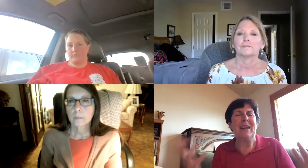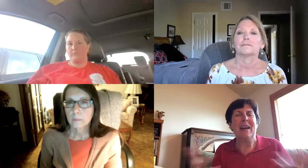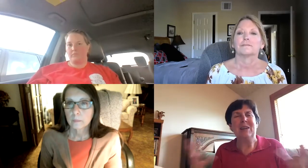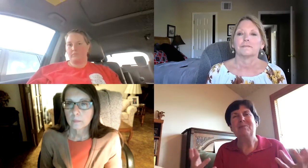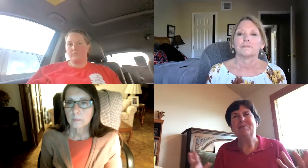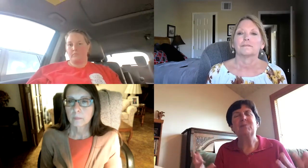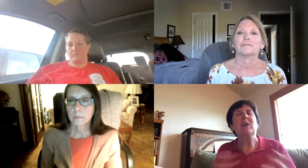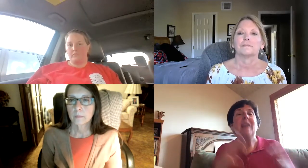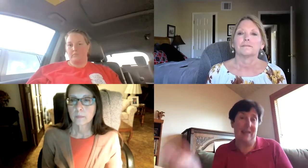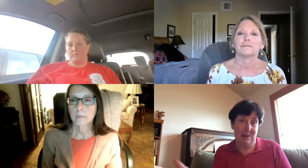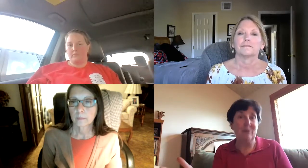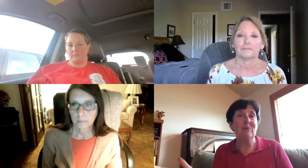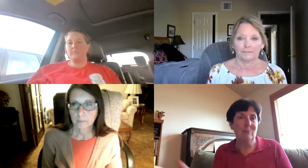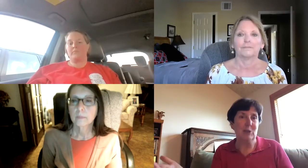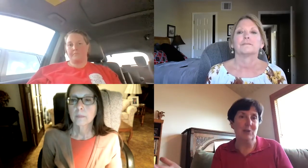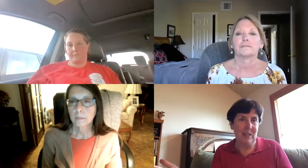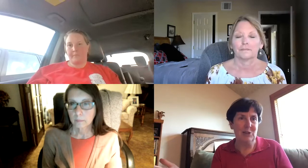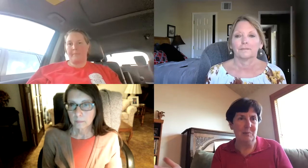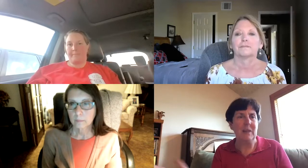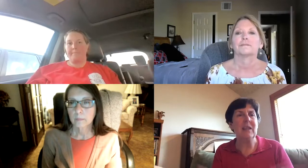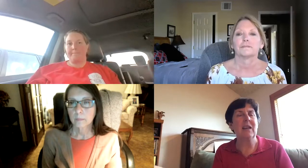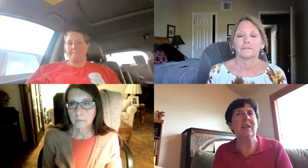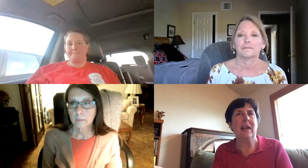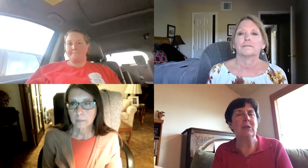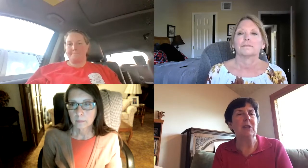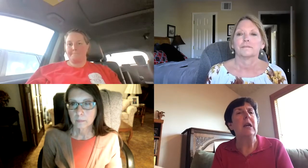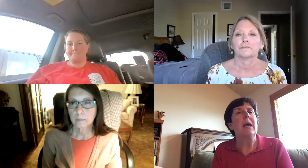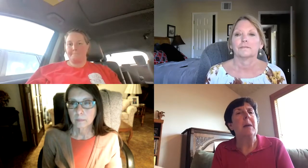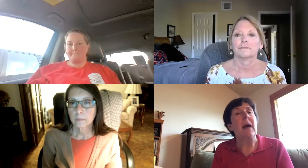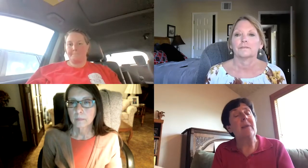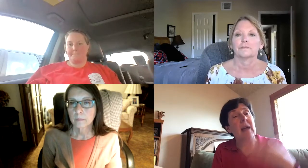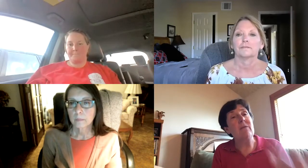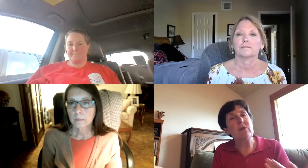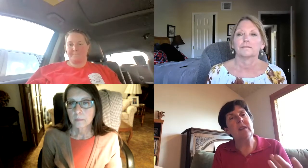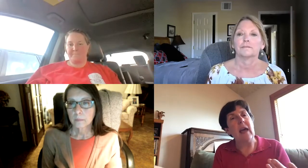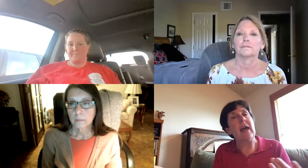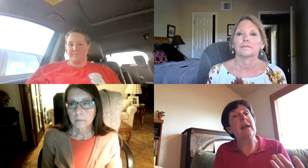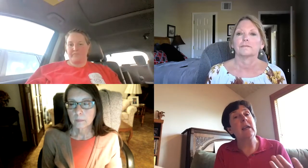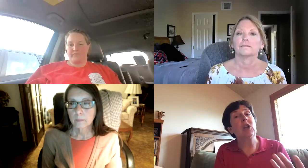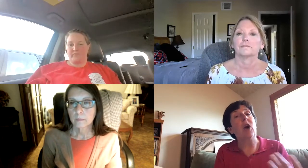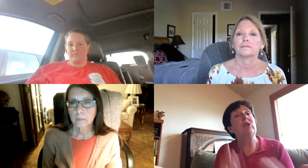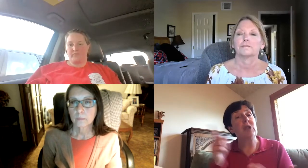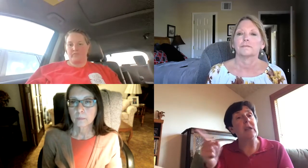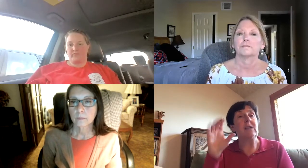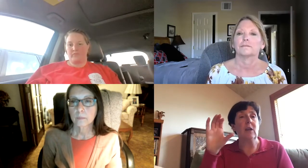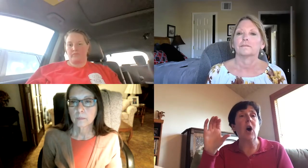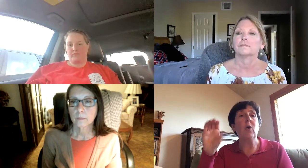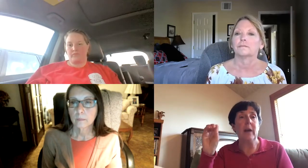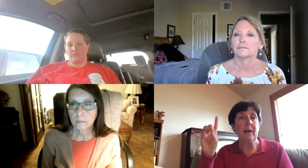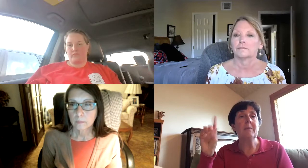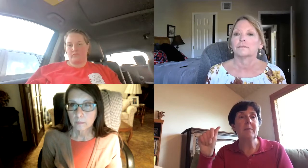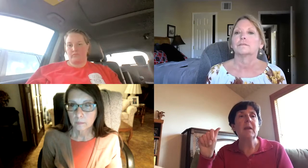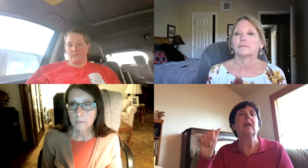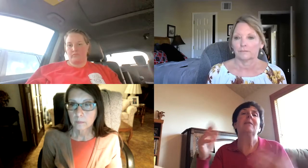very protective, which mm-hmm. they should be, of the language. But then if you say, you know, she is a